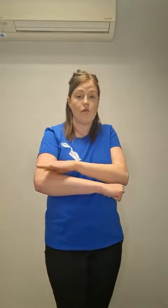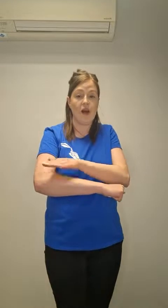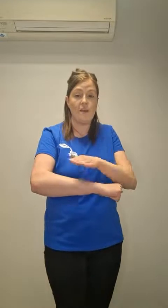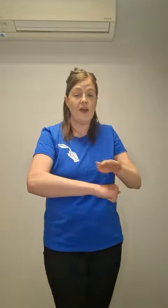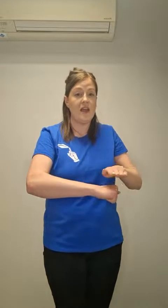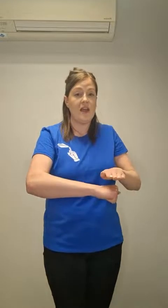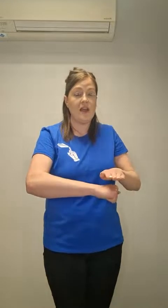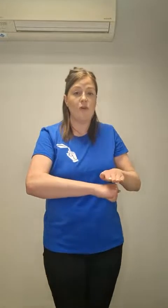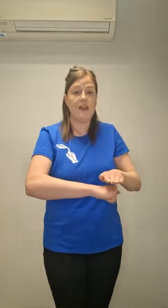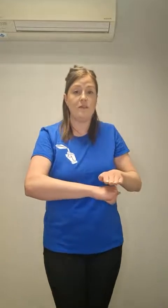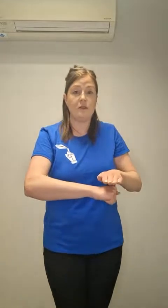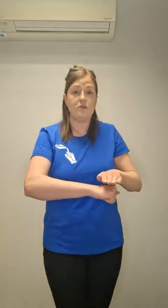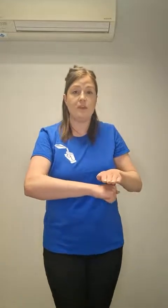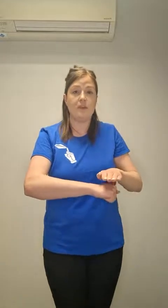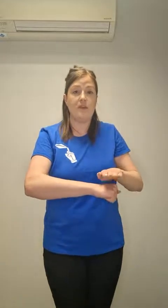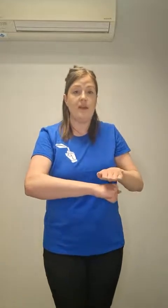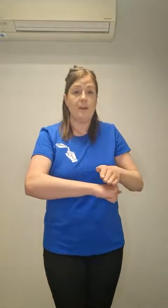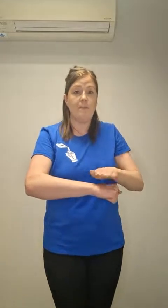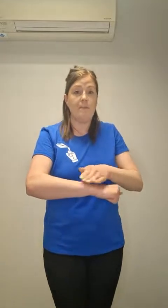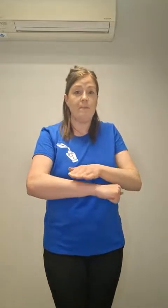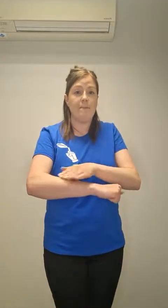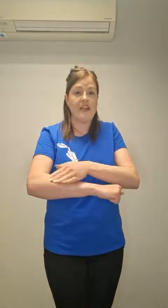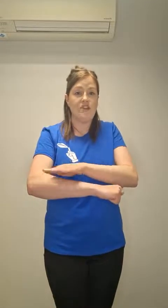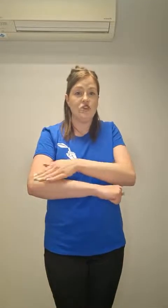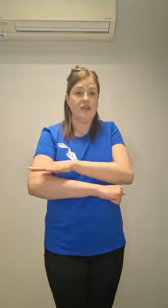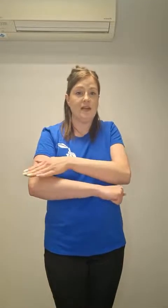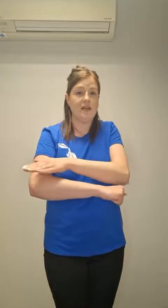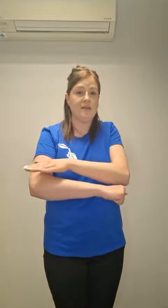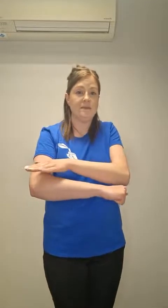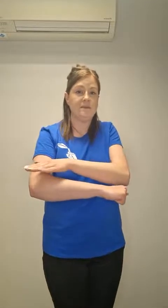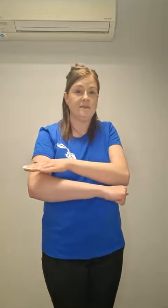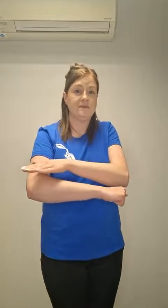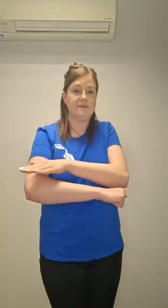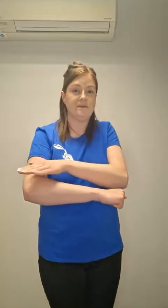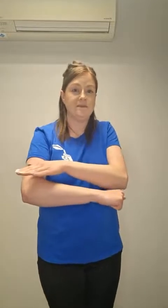forearm in a wavy motion. Beach.